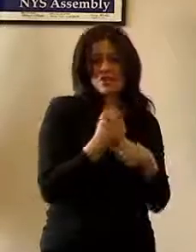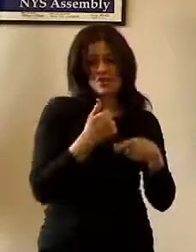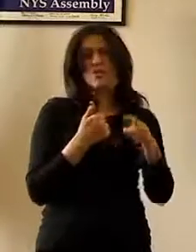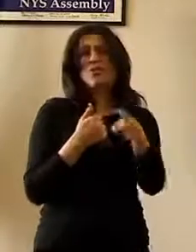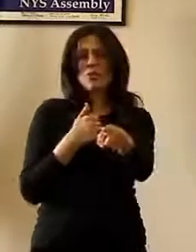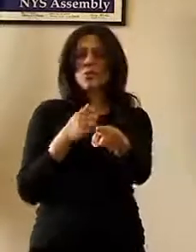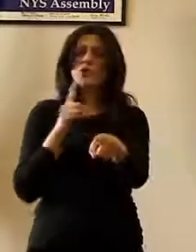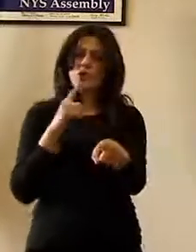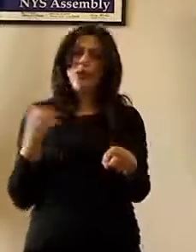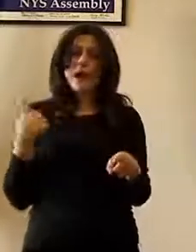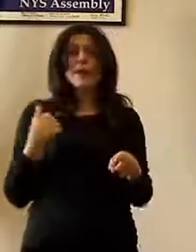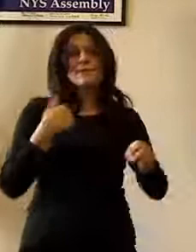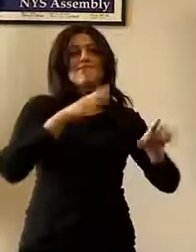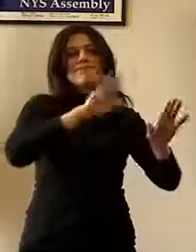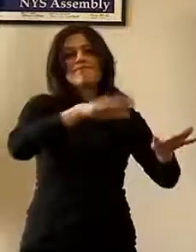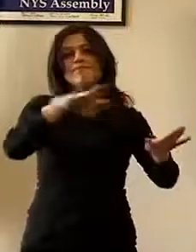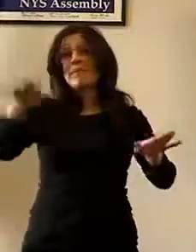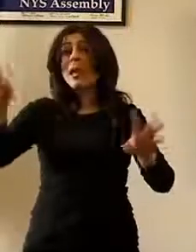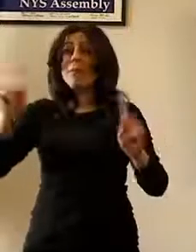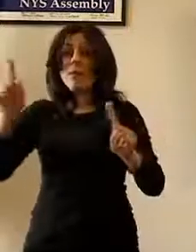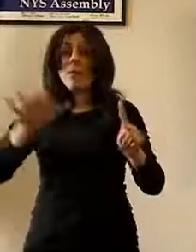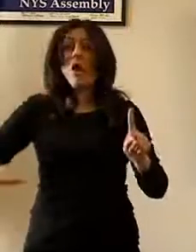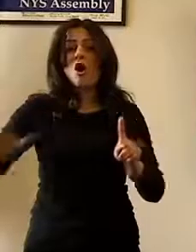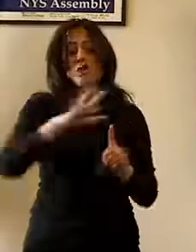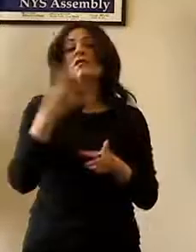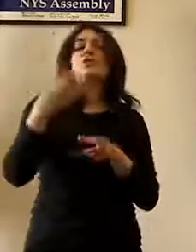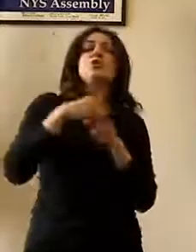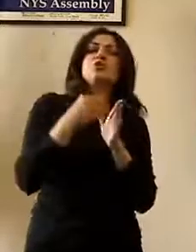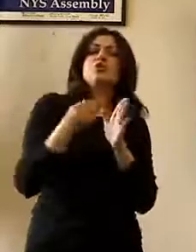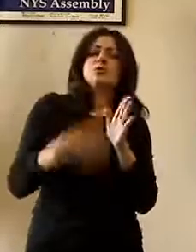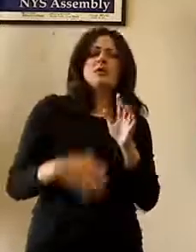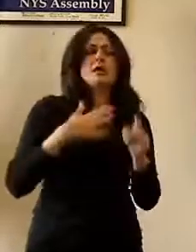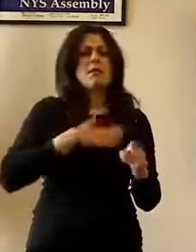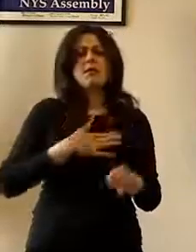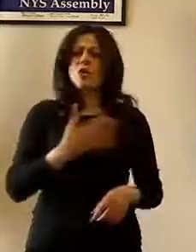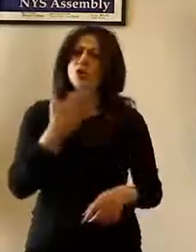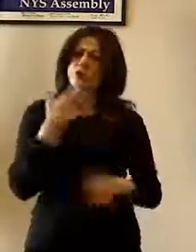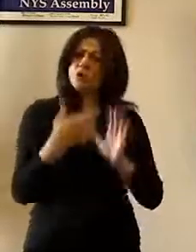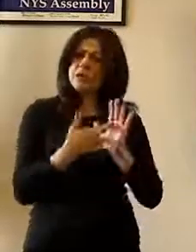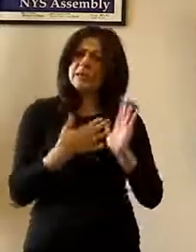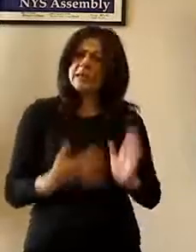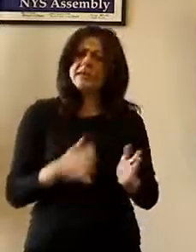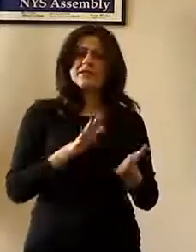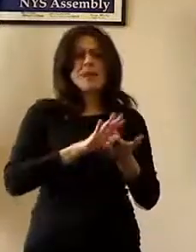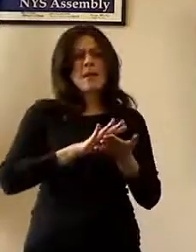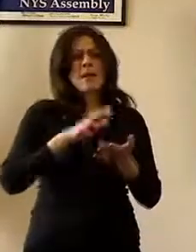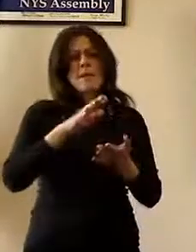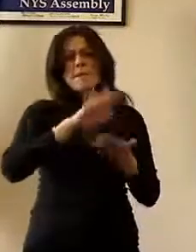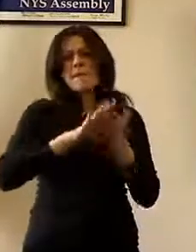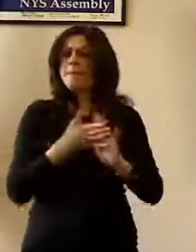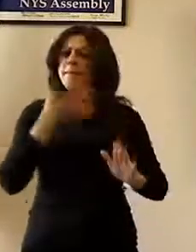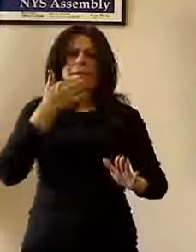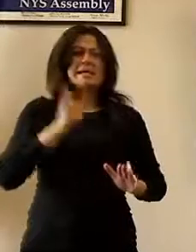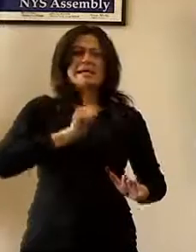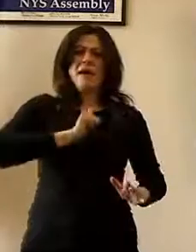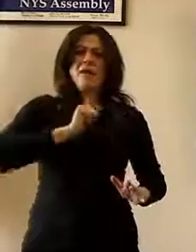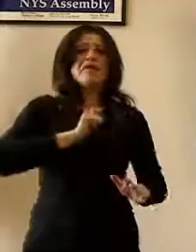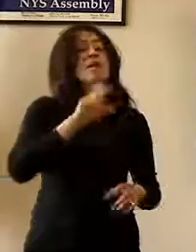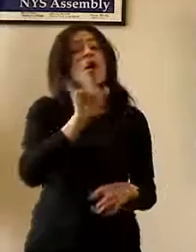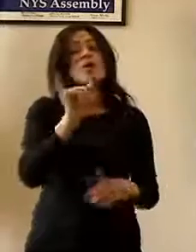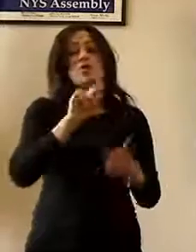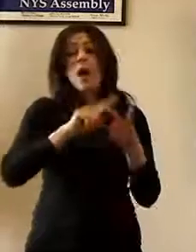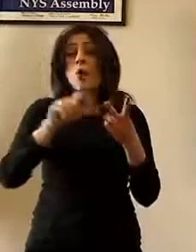on all of us, including our students, to be the very best they can be. But I also want to say very